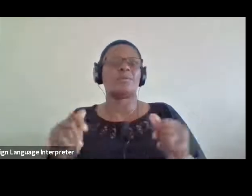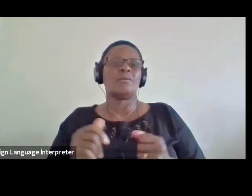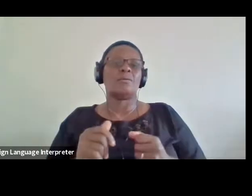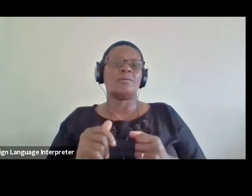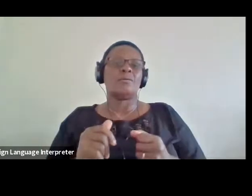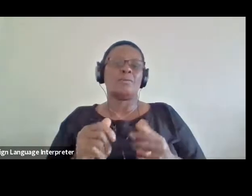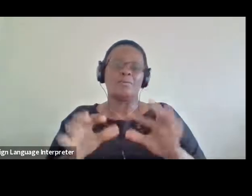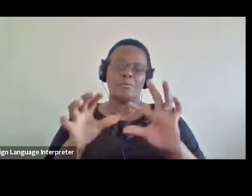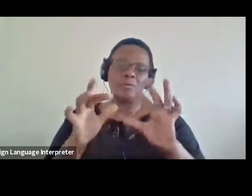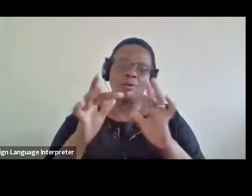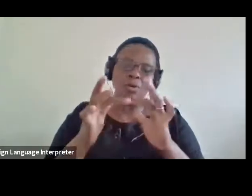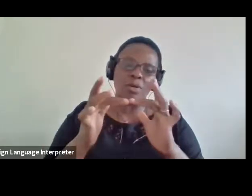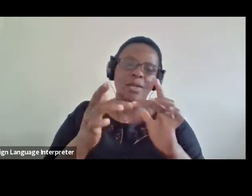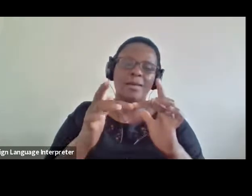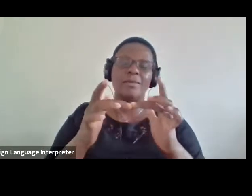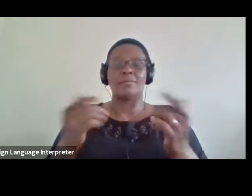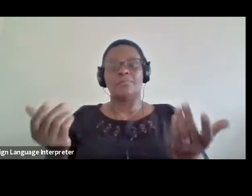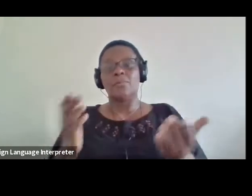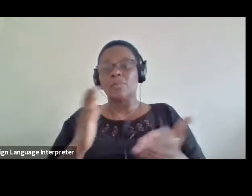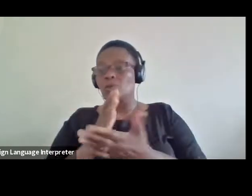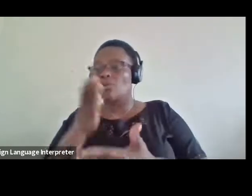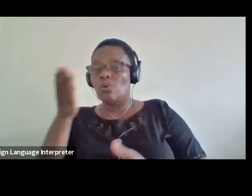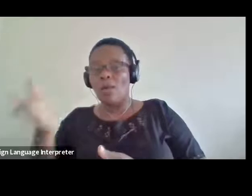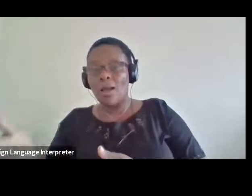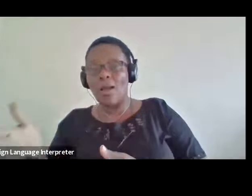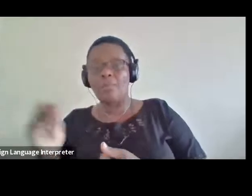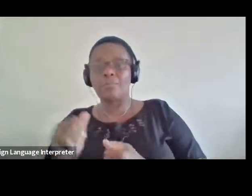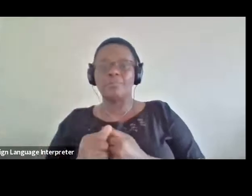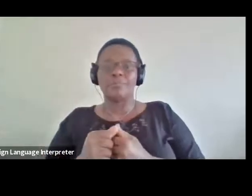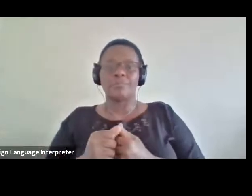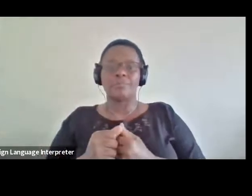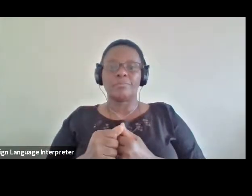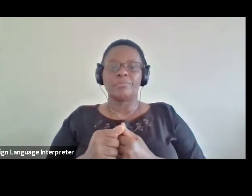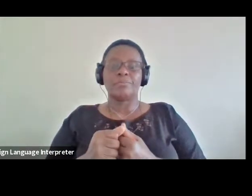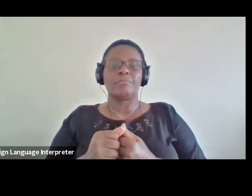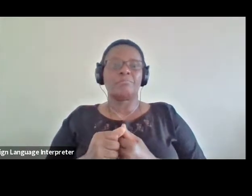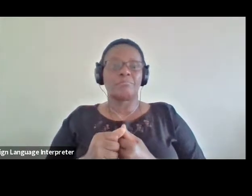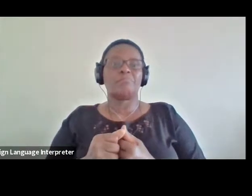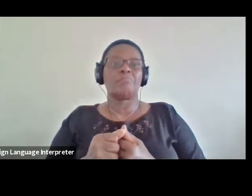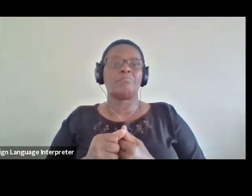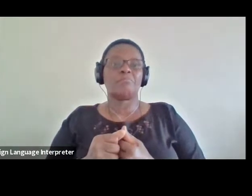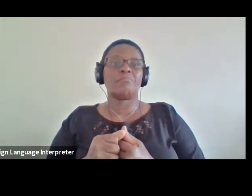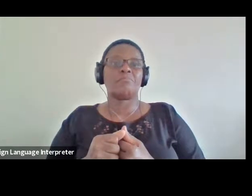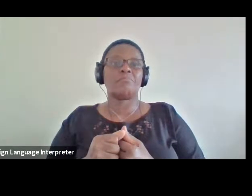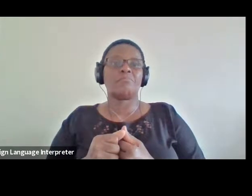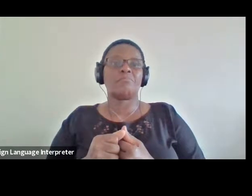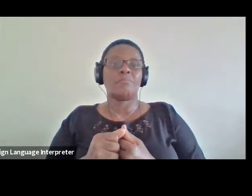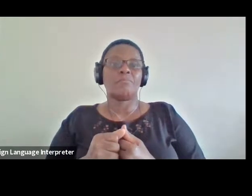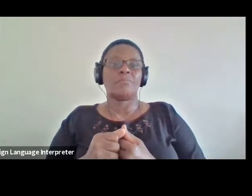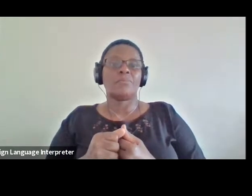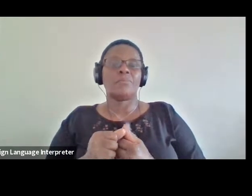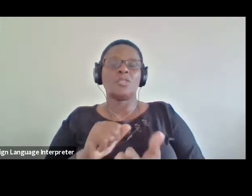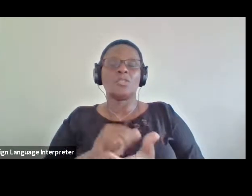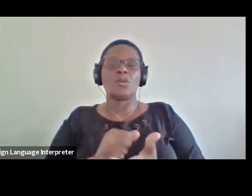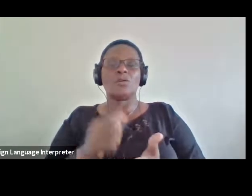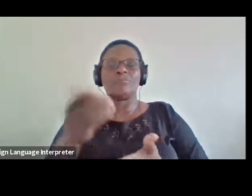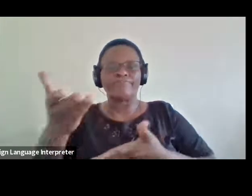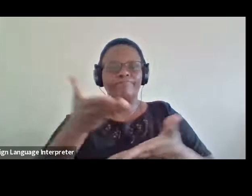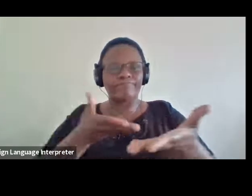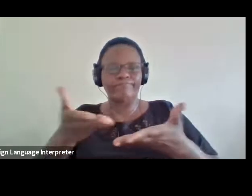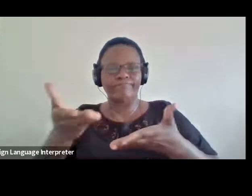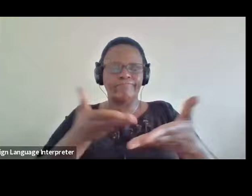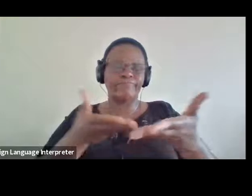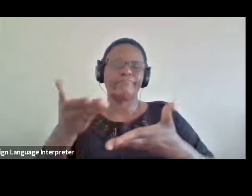in the real world, whether it's by, hosting a Twitter's chat conversation, or whether it's engaging with